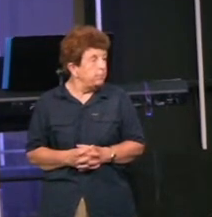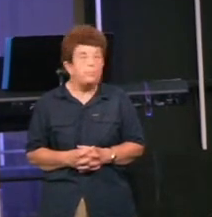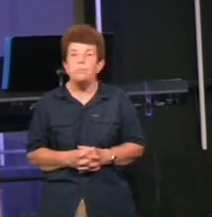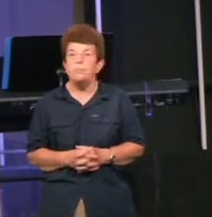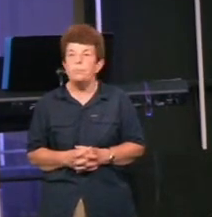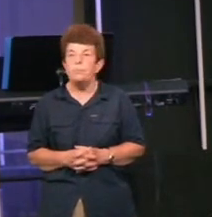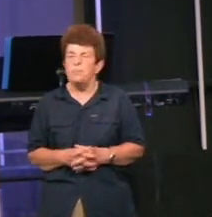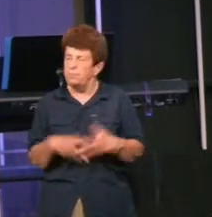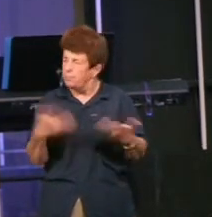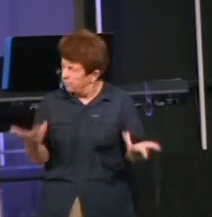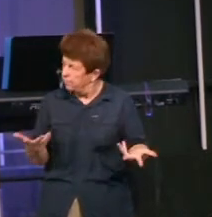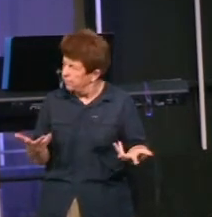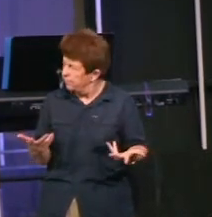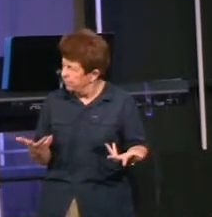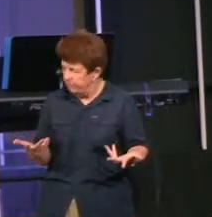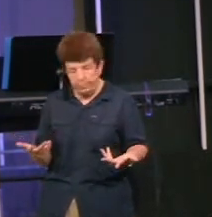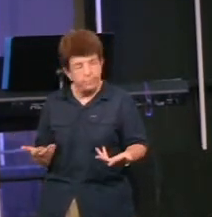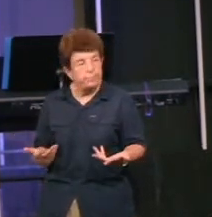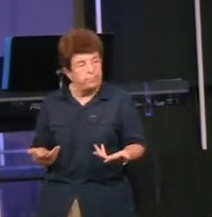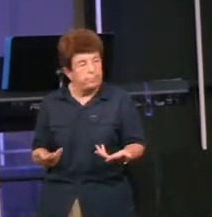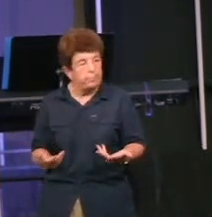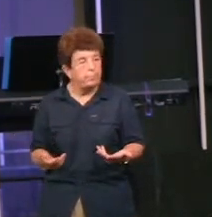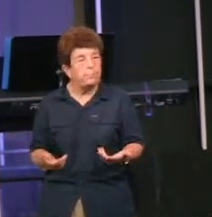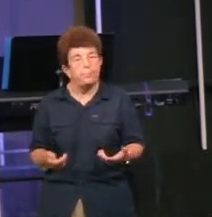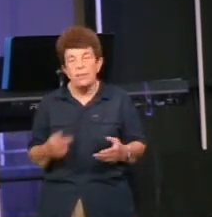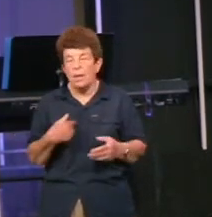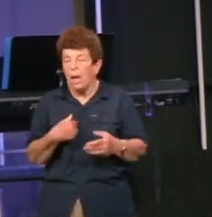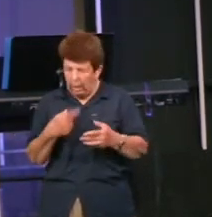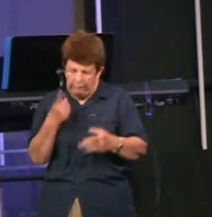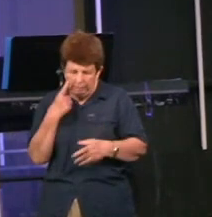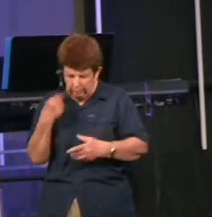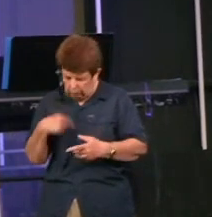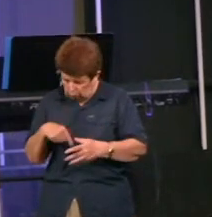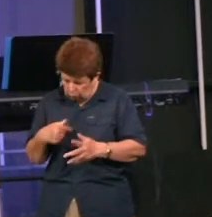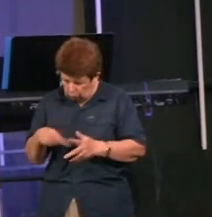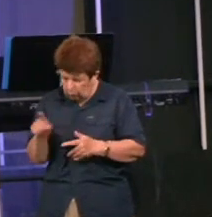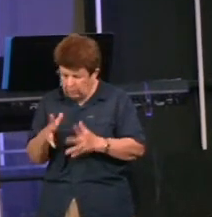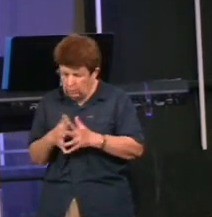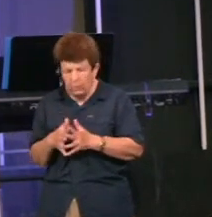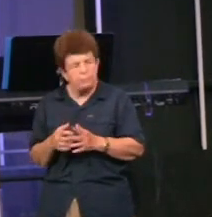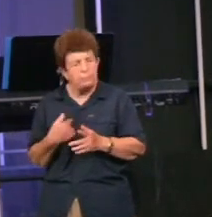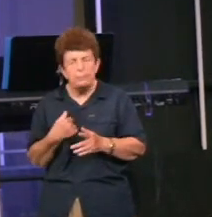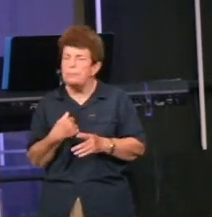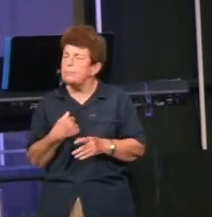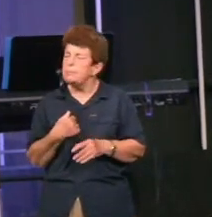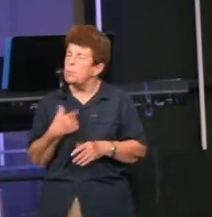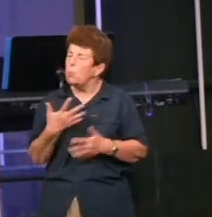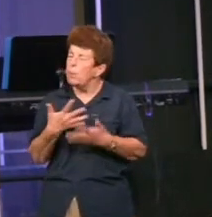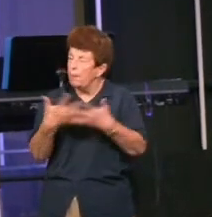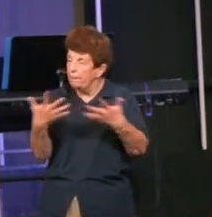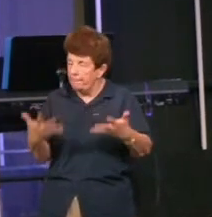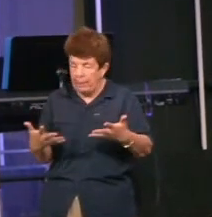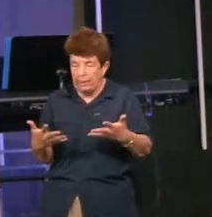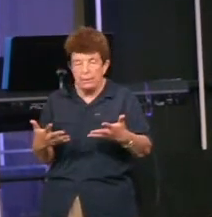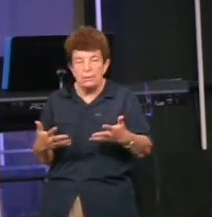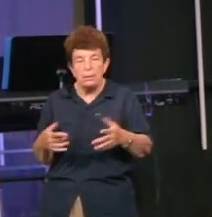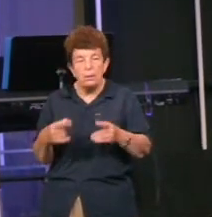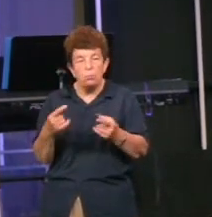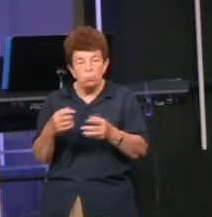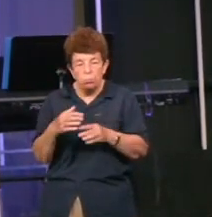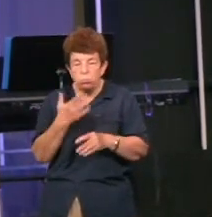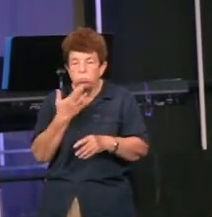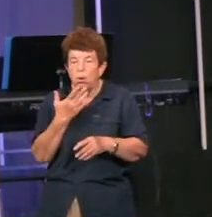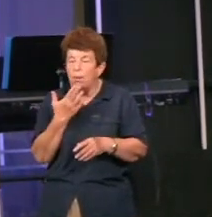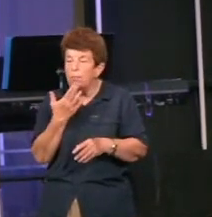And it begs the question, right? As I was looking at this throughout the week, I went, one of the biggest costs of living